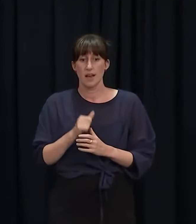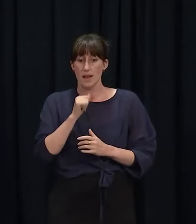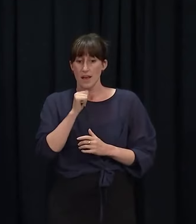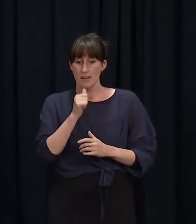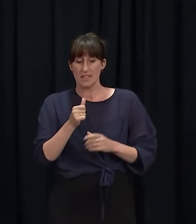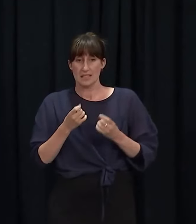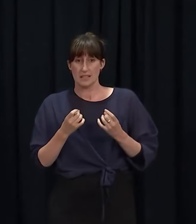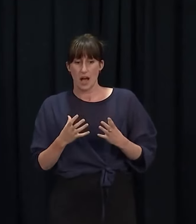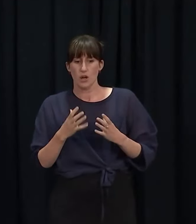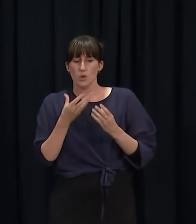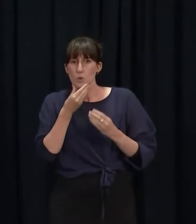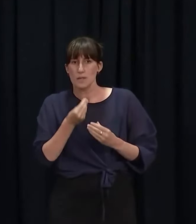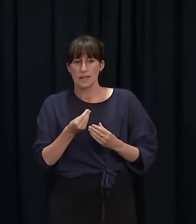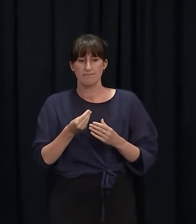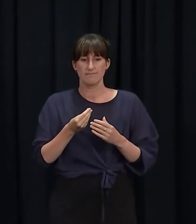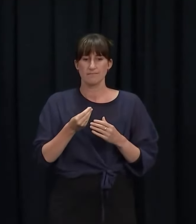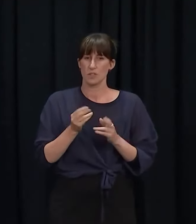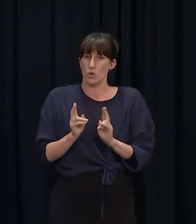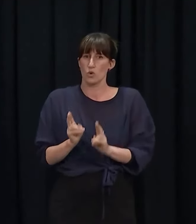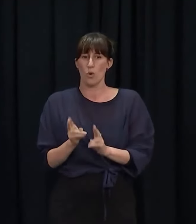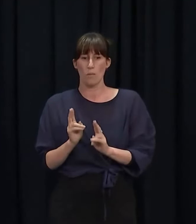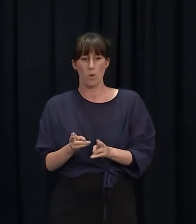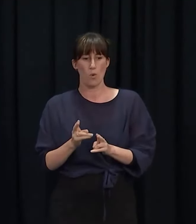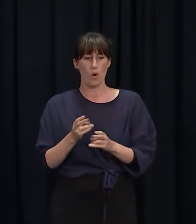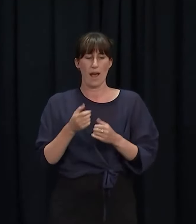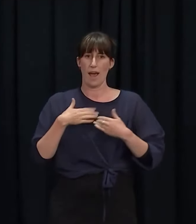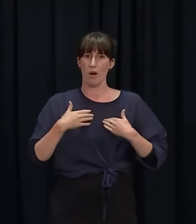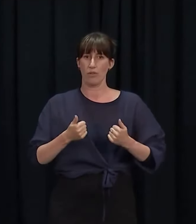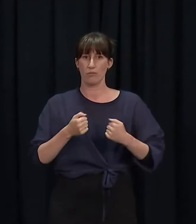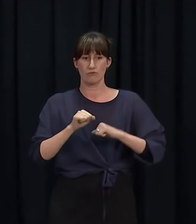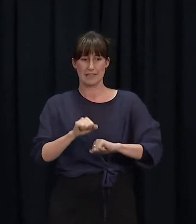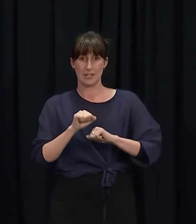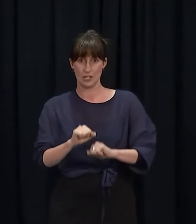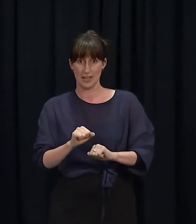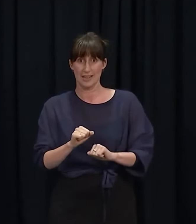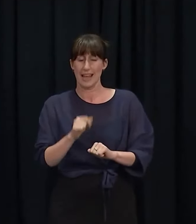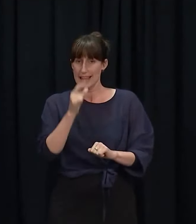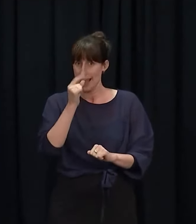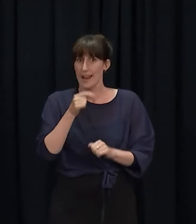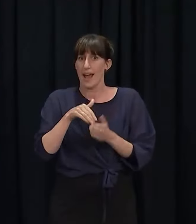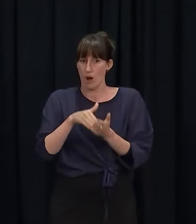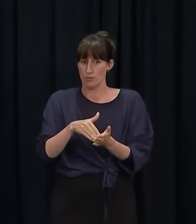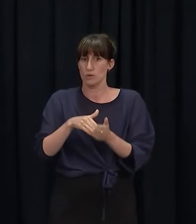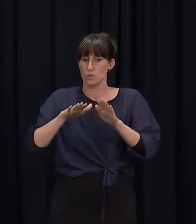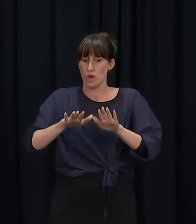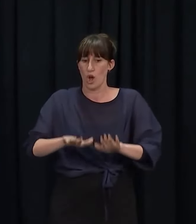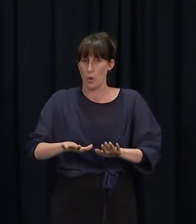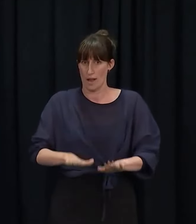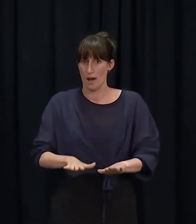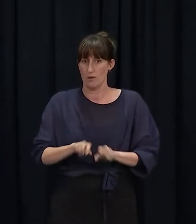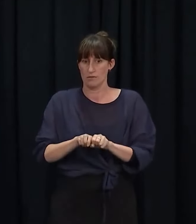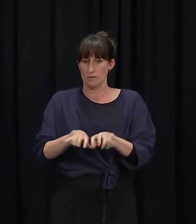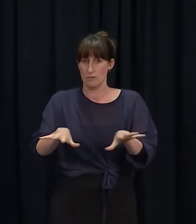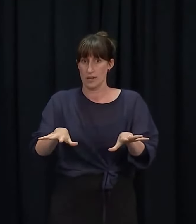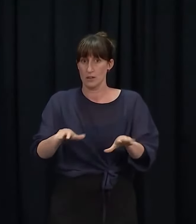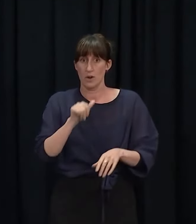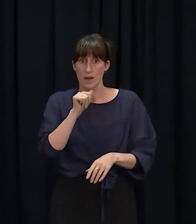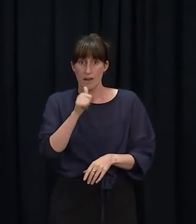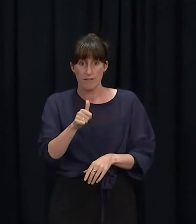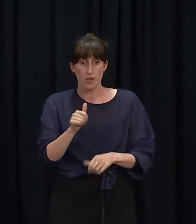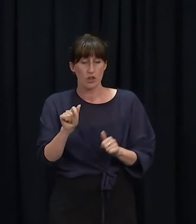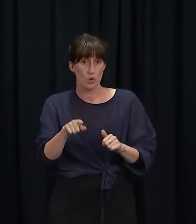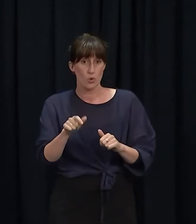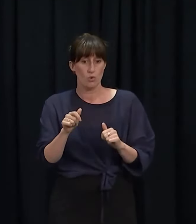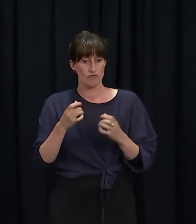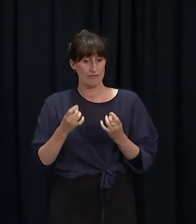down in this stage. So if you're due your booster, if it's been 4 months or more since you got your second shot, please get in there as soon as